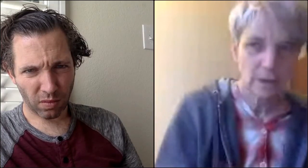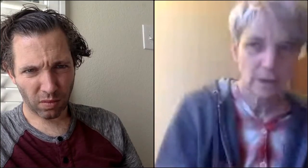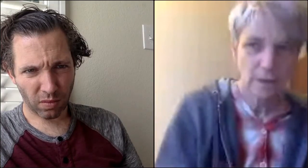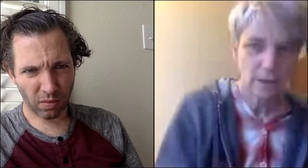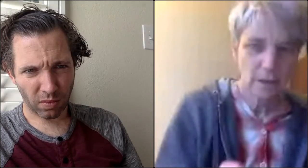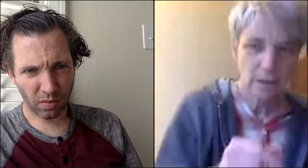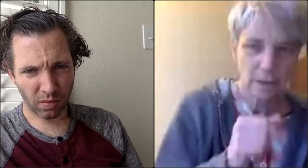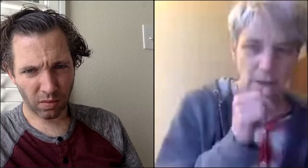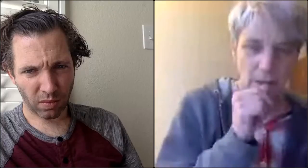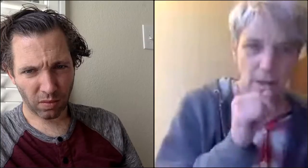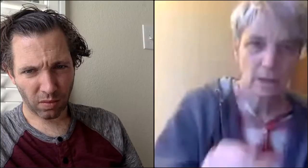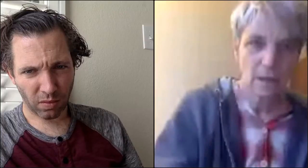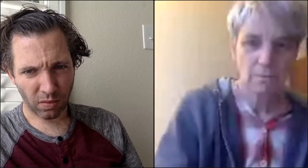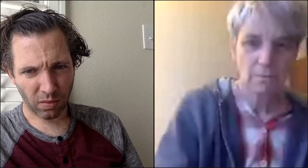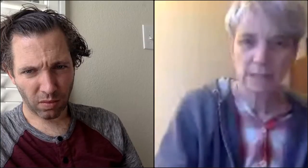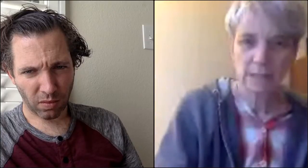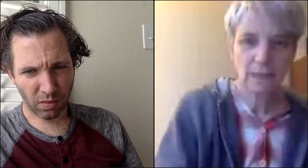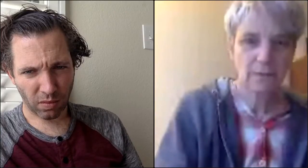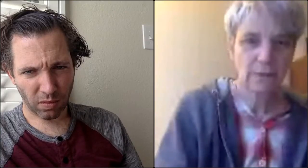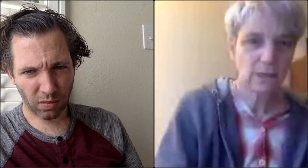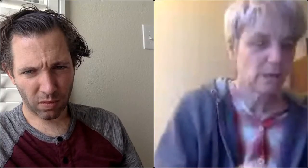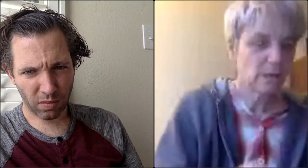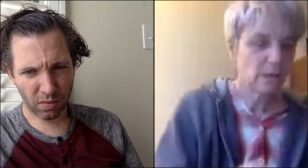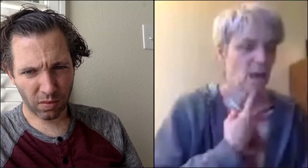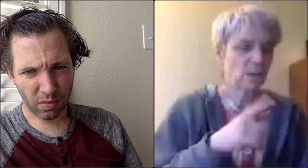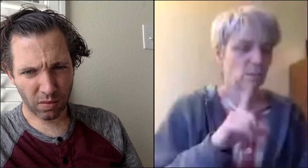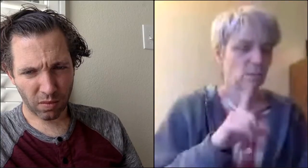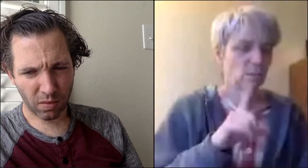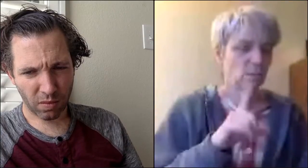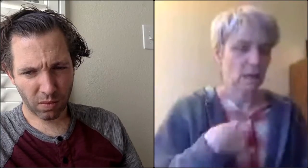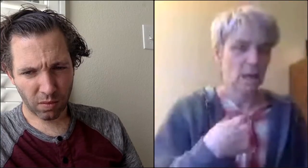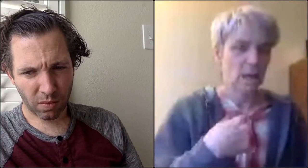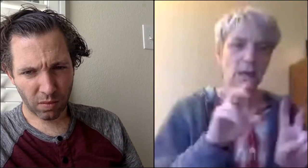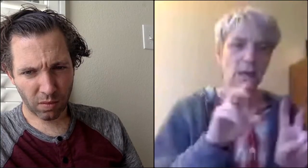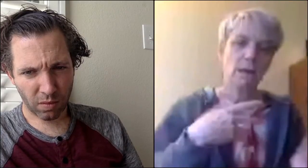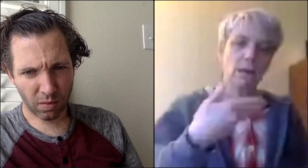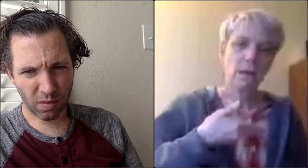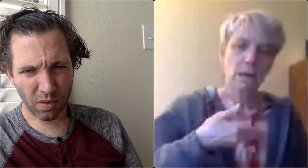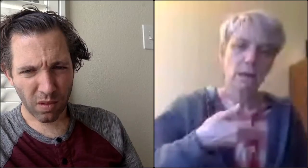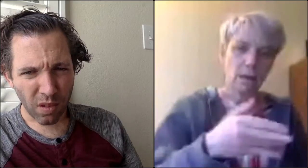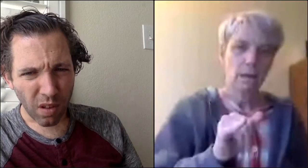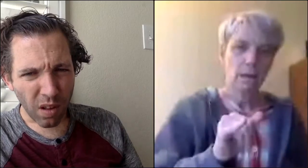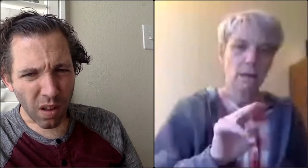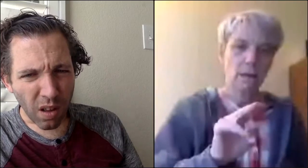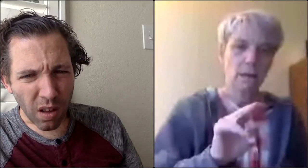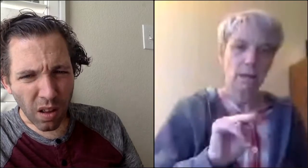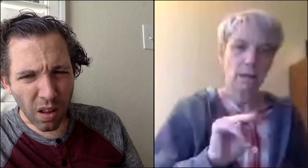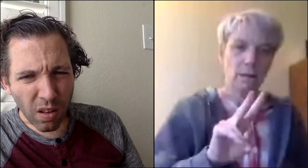But were you invited to go to the next session? I didn't see an invitation. Yeah. That was the difference.